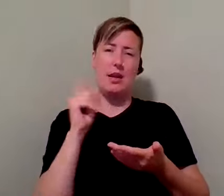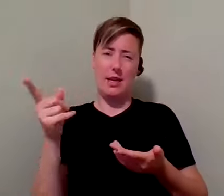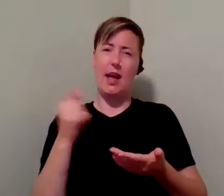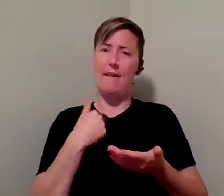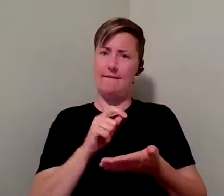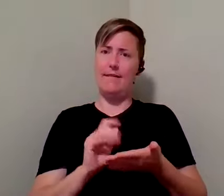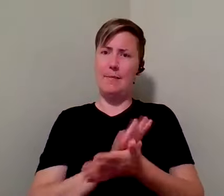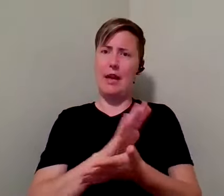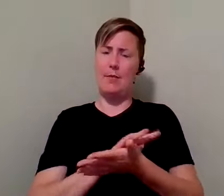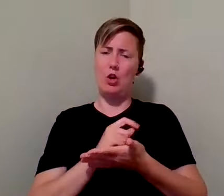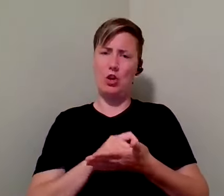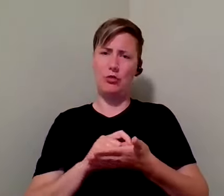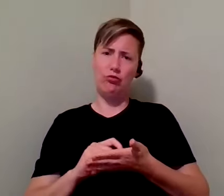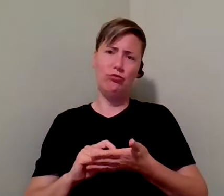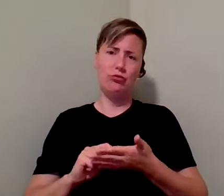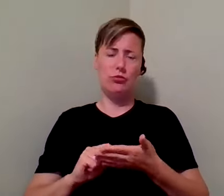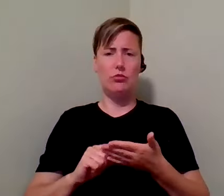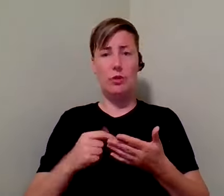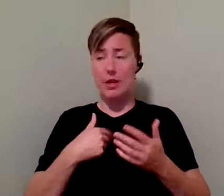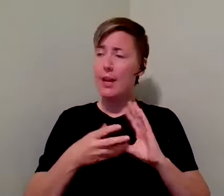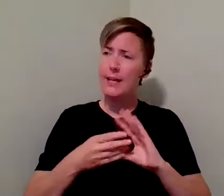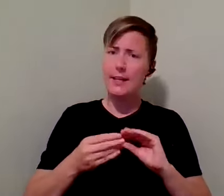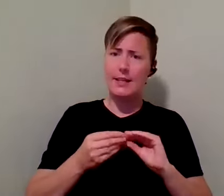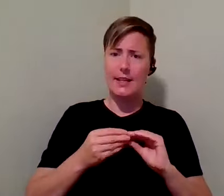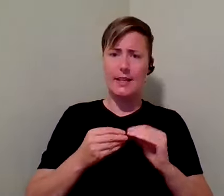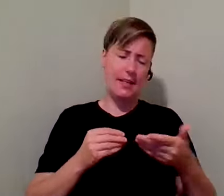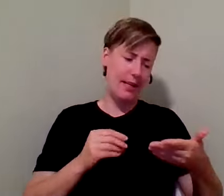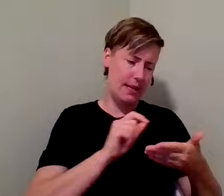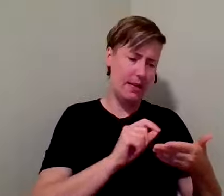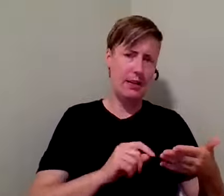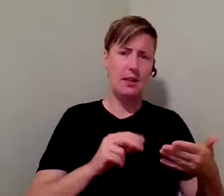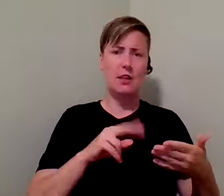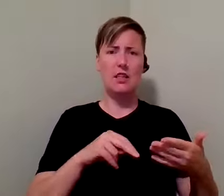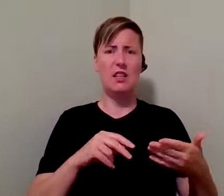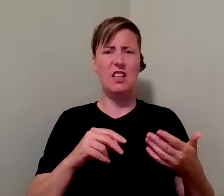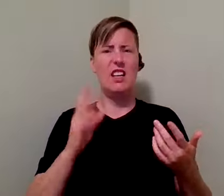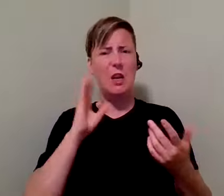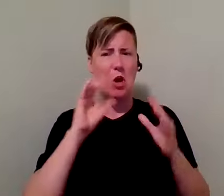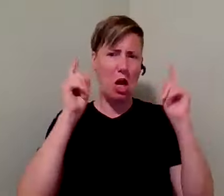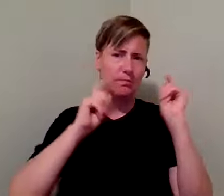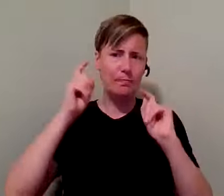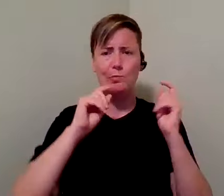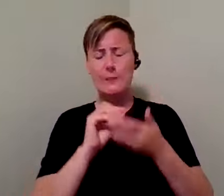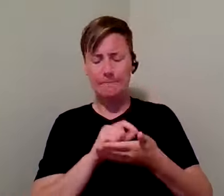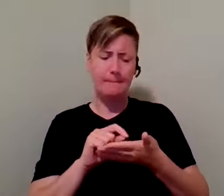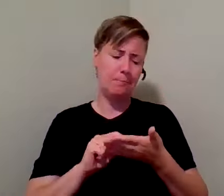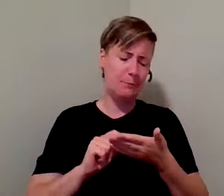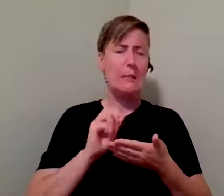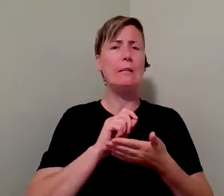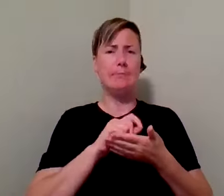and making sounds and faces. He'd be reading my fourth step. Oh, ooh, very bad, very bad. Oh my